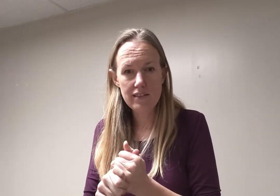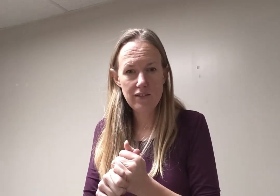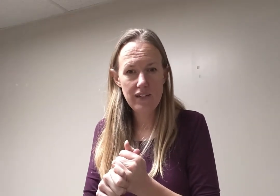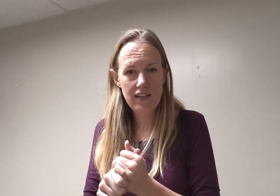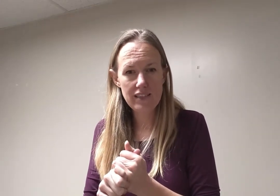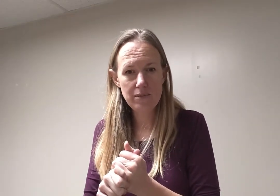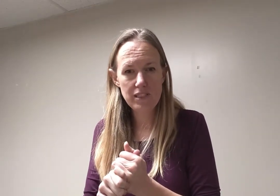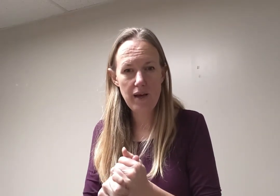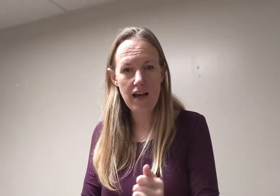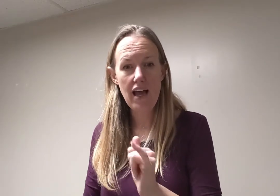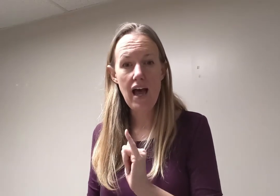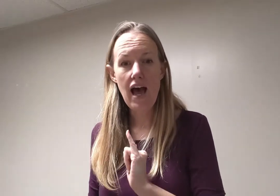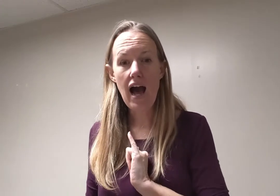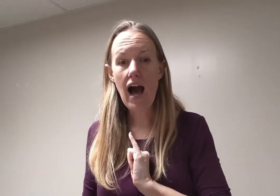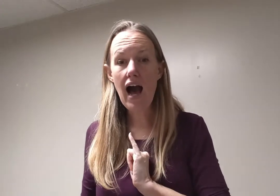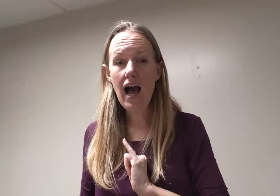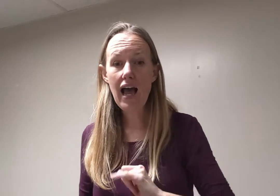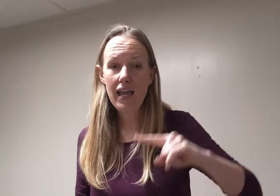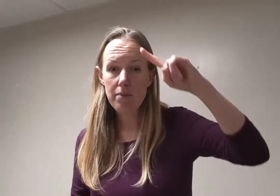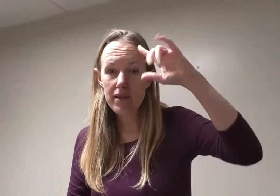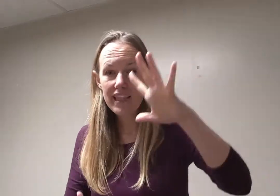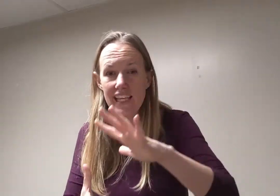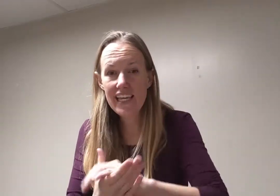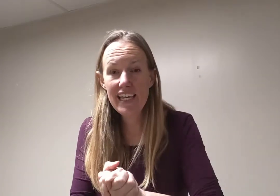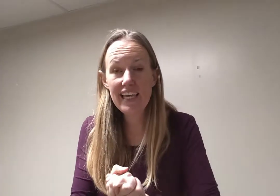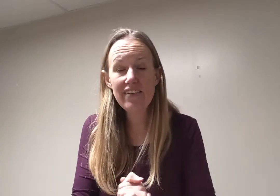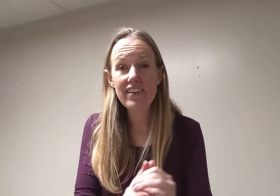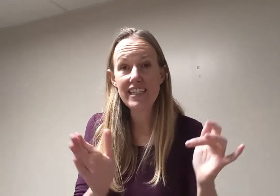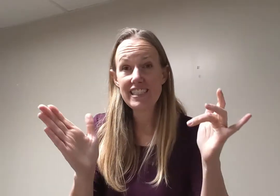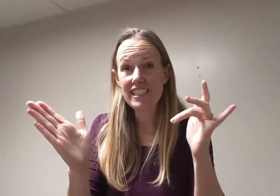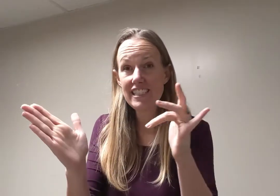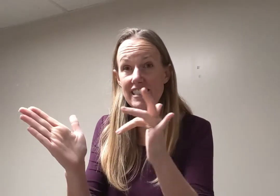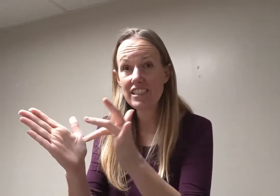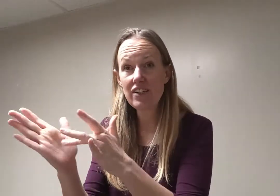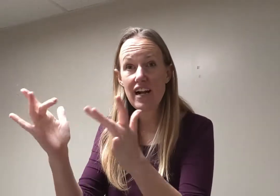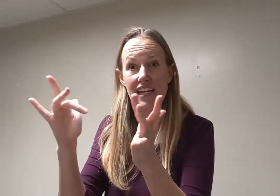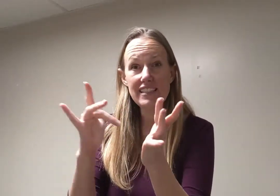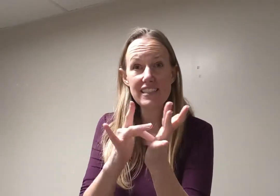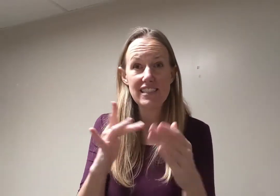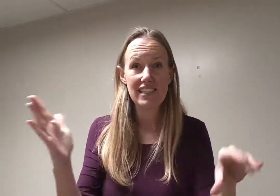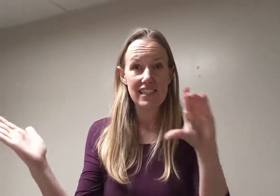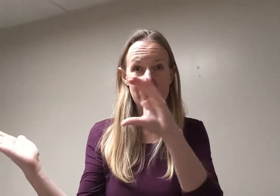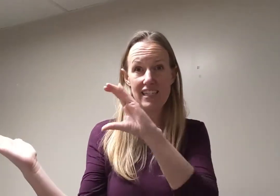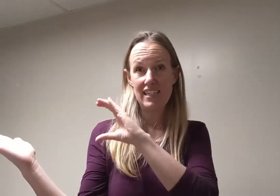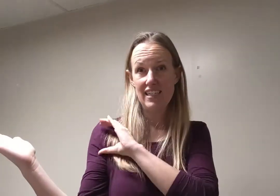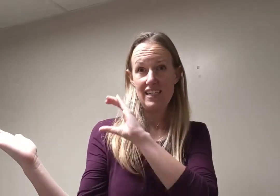Sorry, I lost my spot. I believe that Jesus Christ